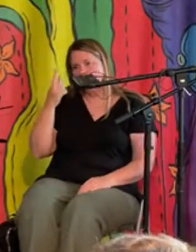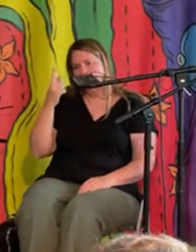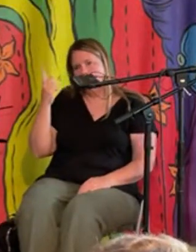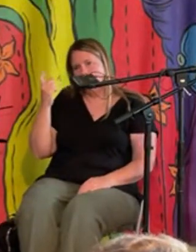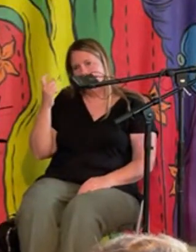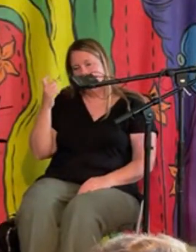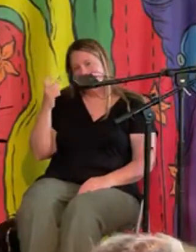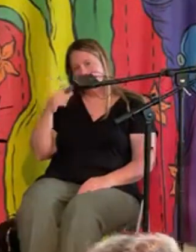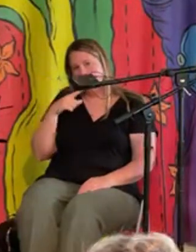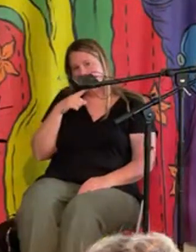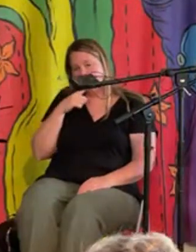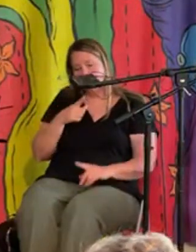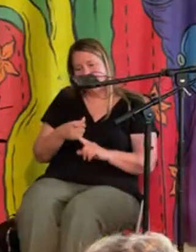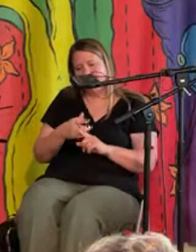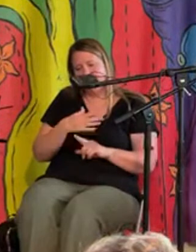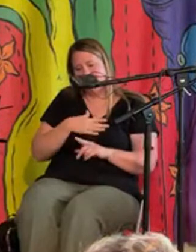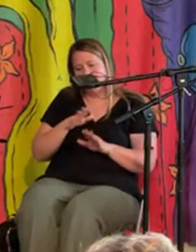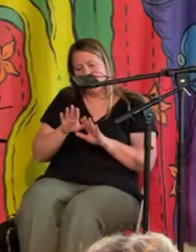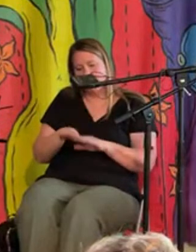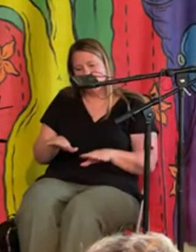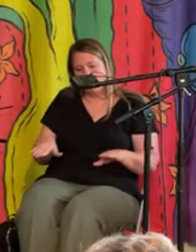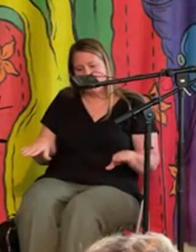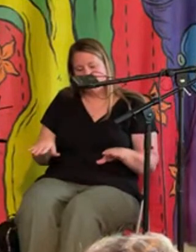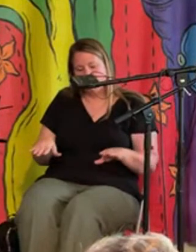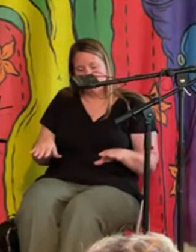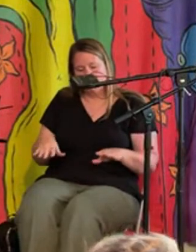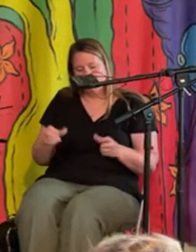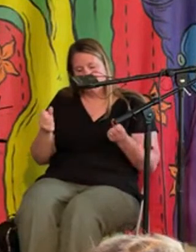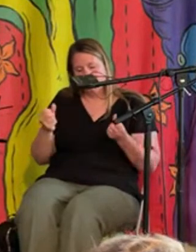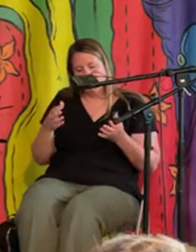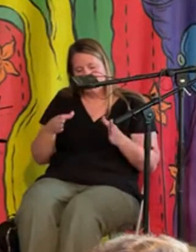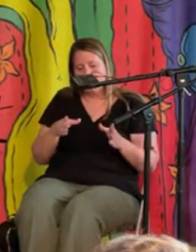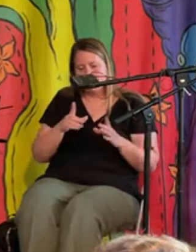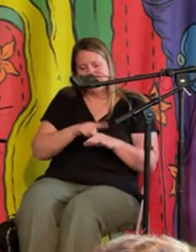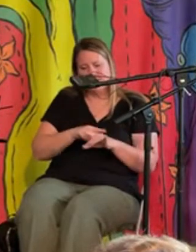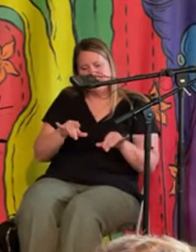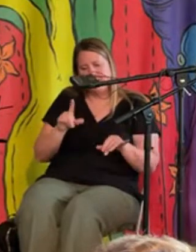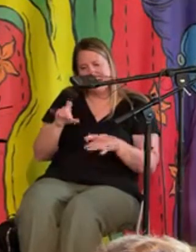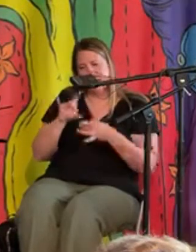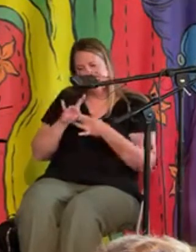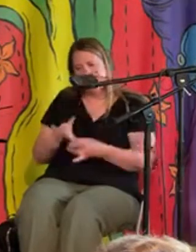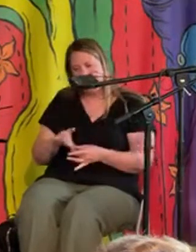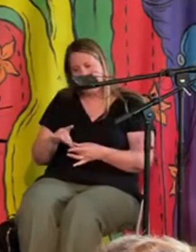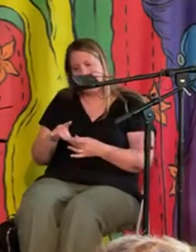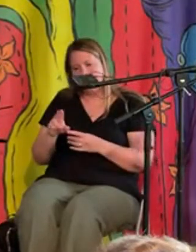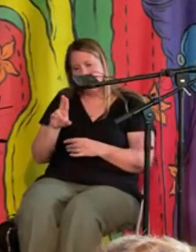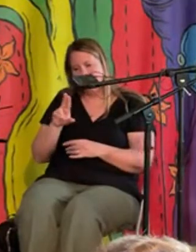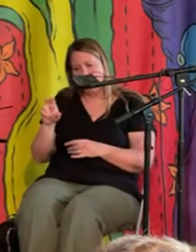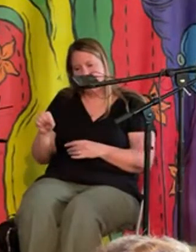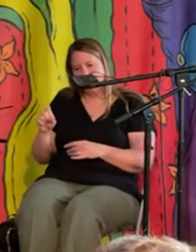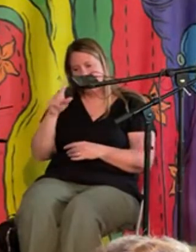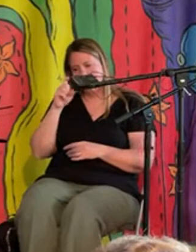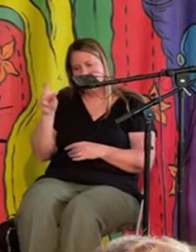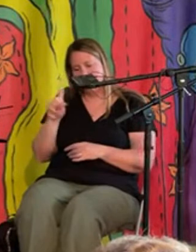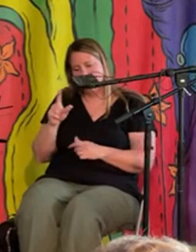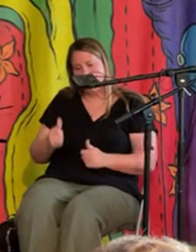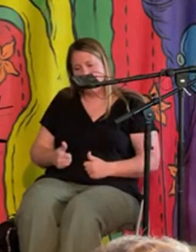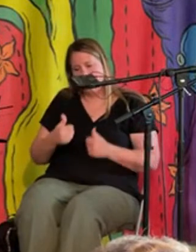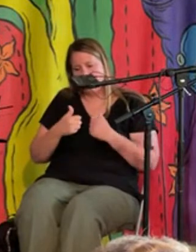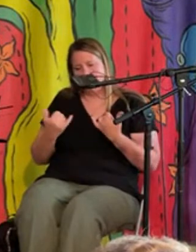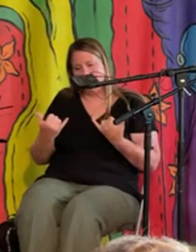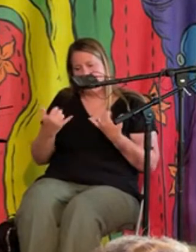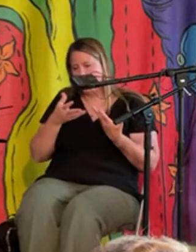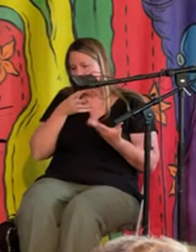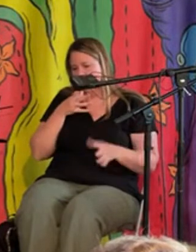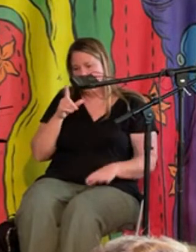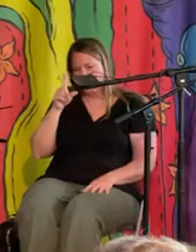our childhood in many ways. But it also had to be about the United States, because that's where I live now, and I didn't want it to be